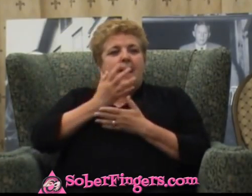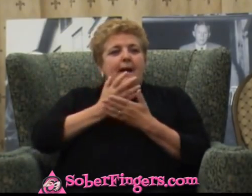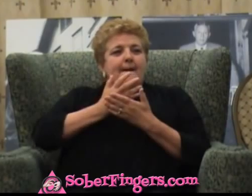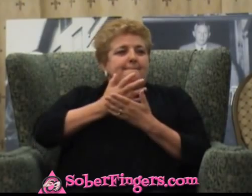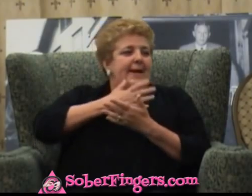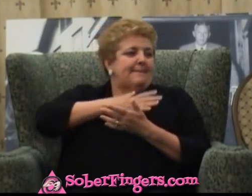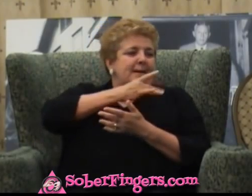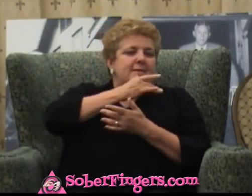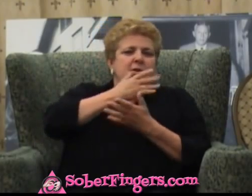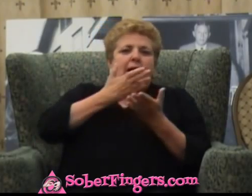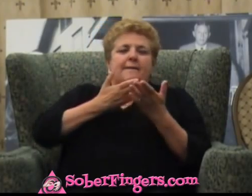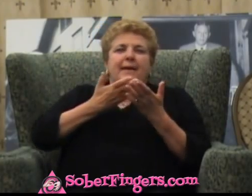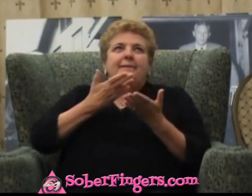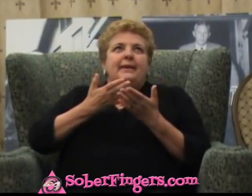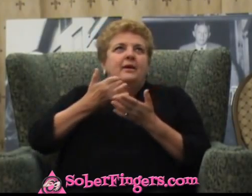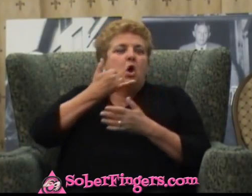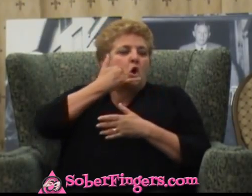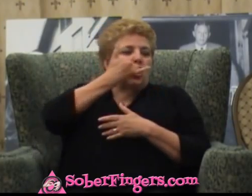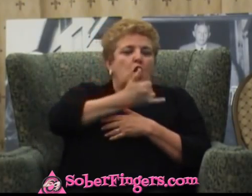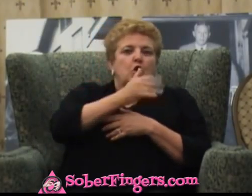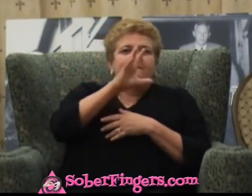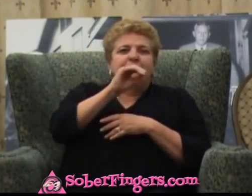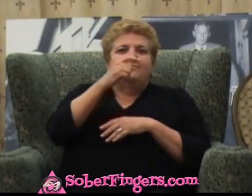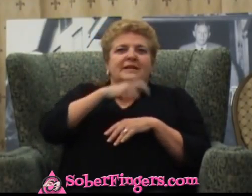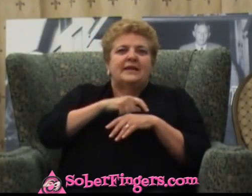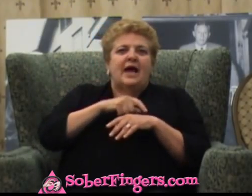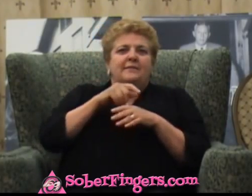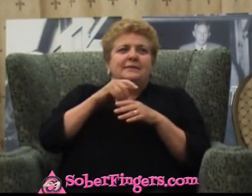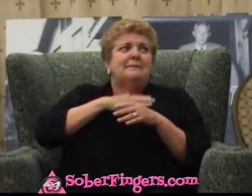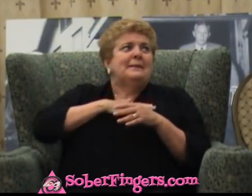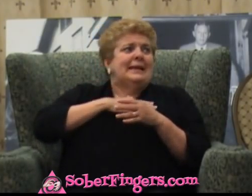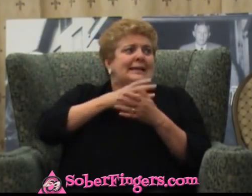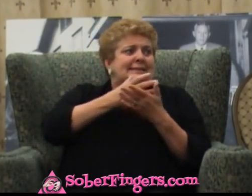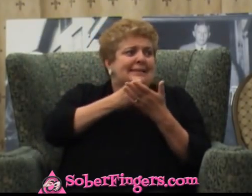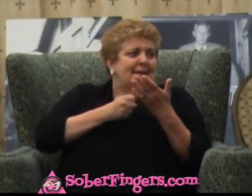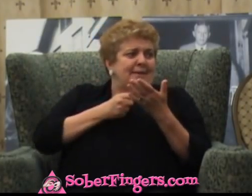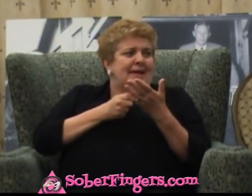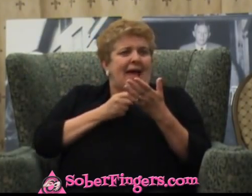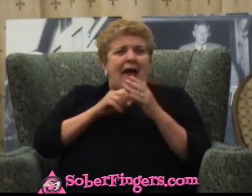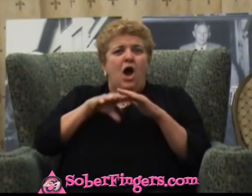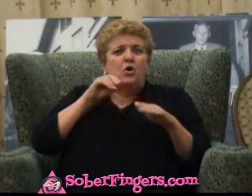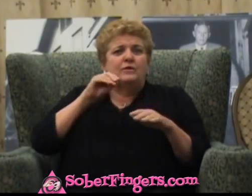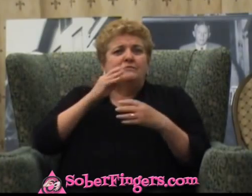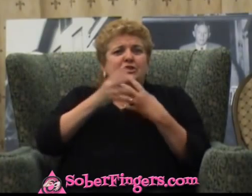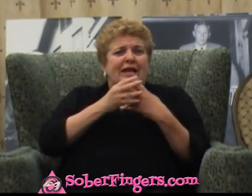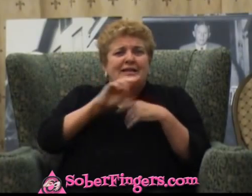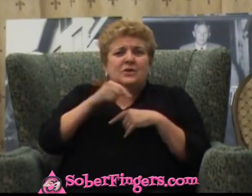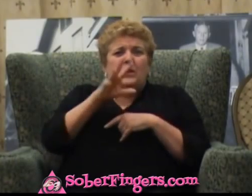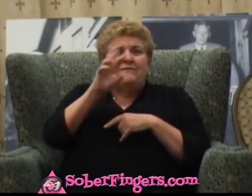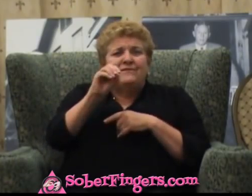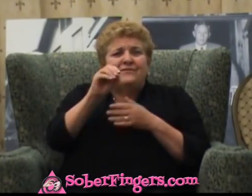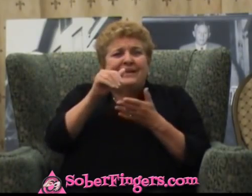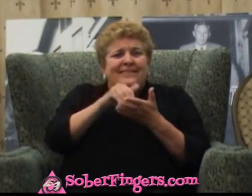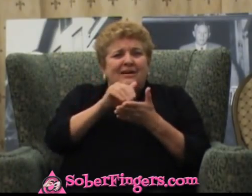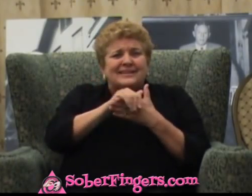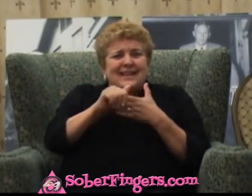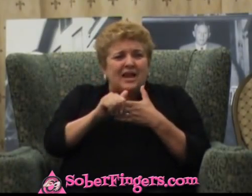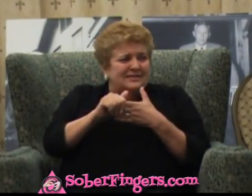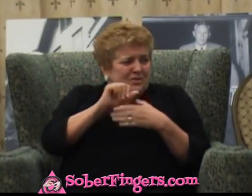50 times on that first day and begged her to please get me out of jail. It was only $50,000. You know, don't you have that in your back pocket? If it was one of your sons,